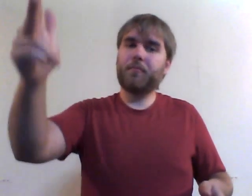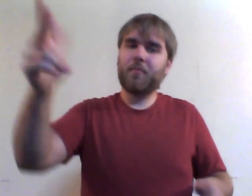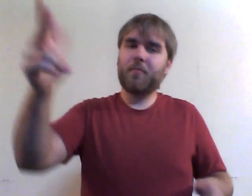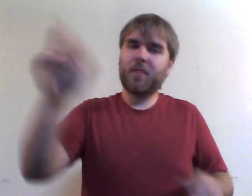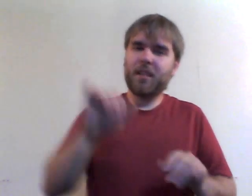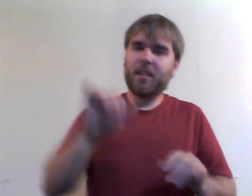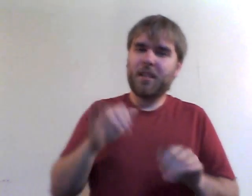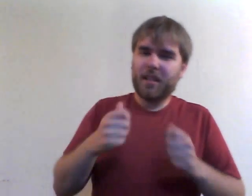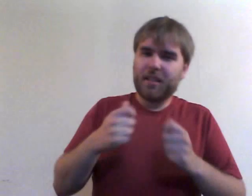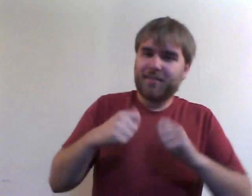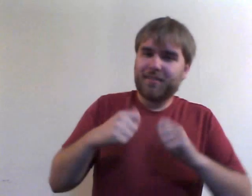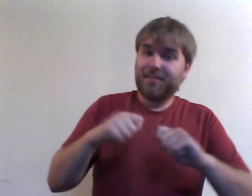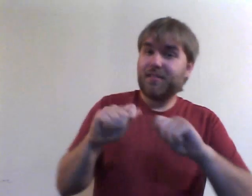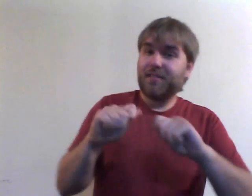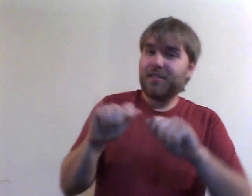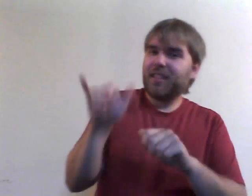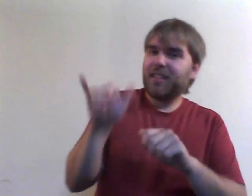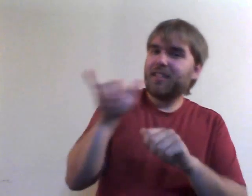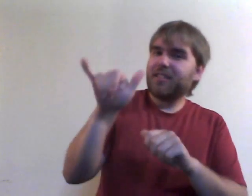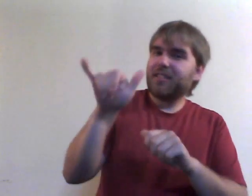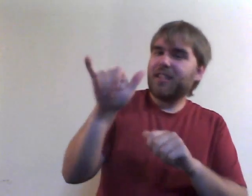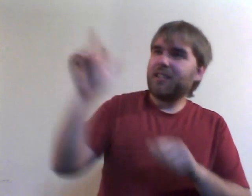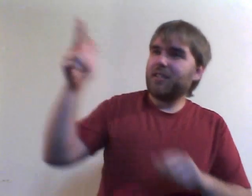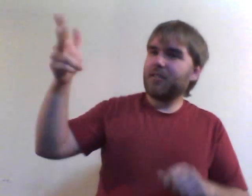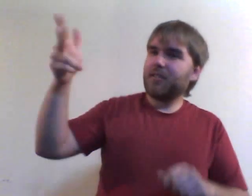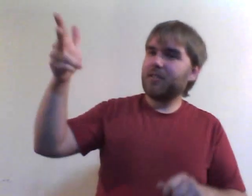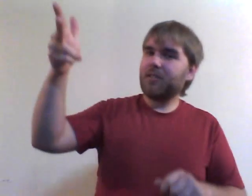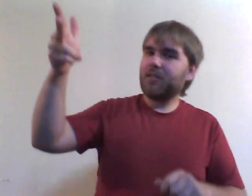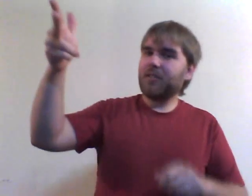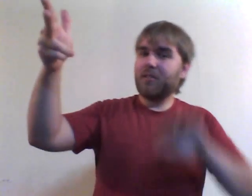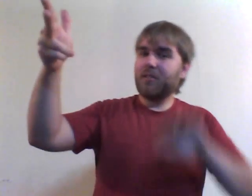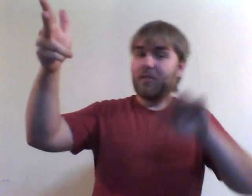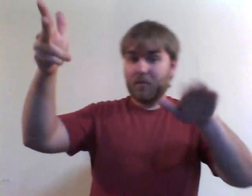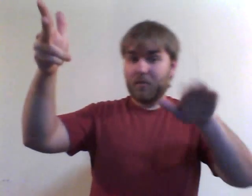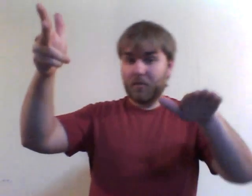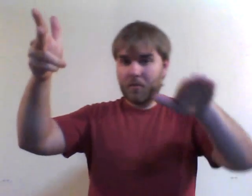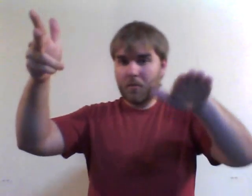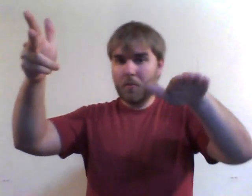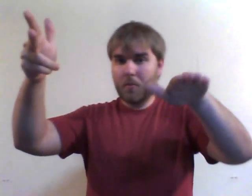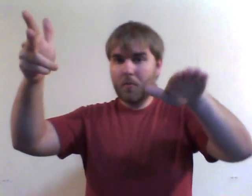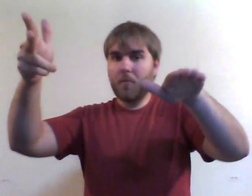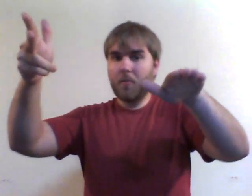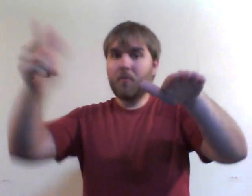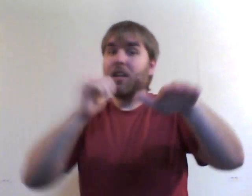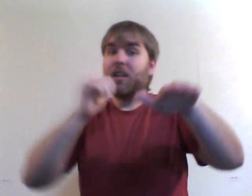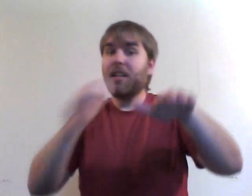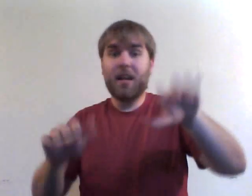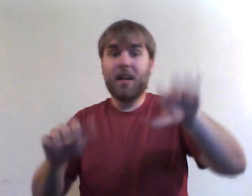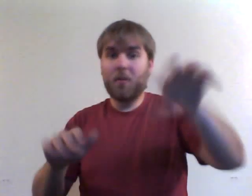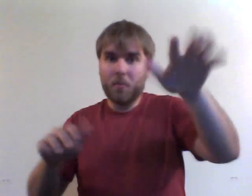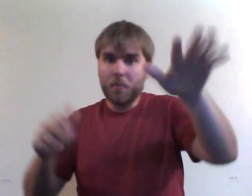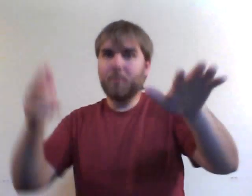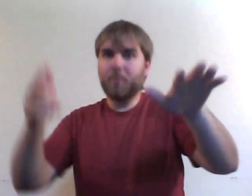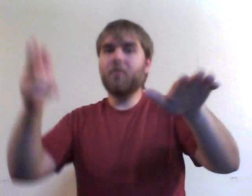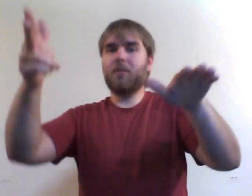steady. I'm going to show you what happens. Very steady helicopter. I'm going to give it a hard